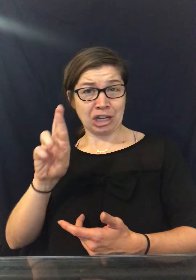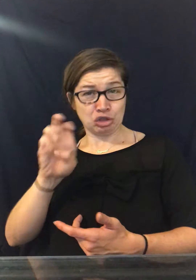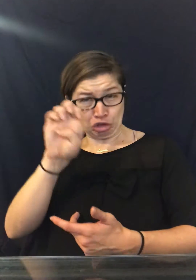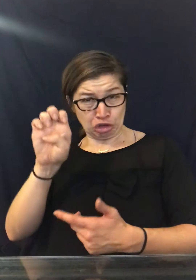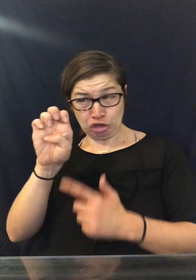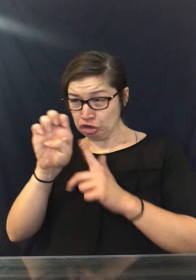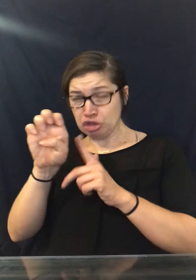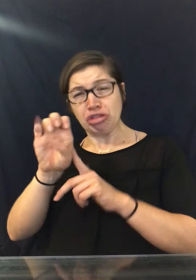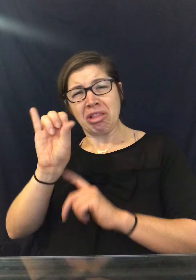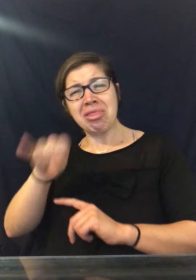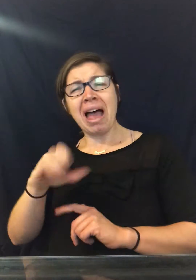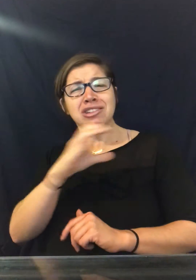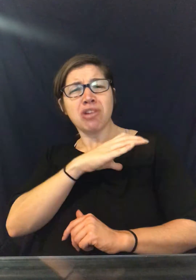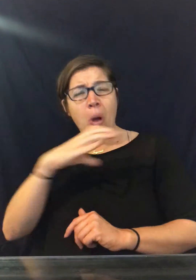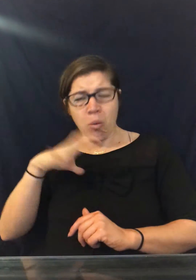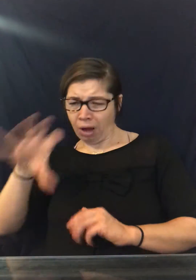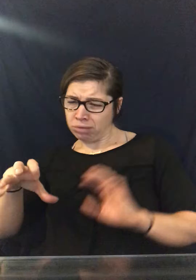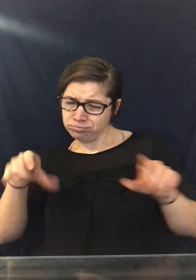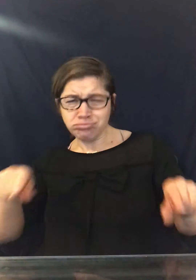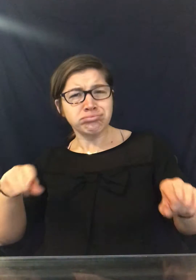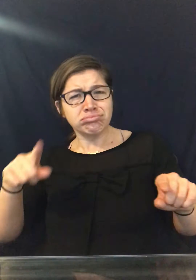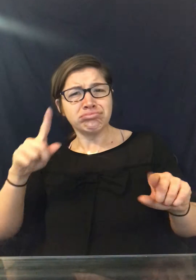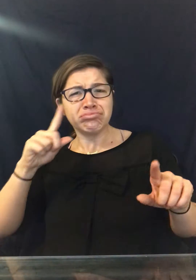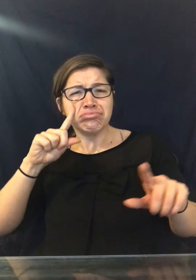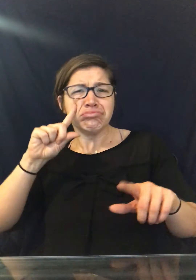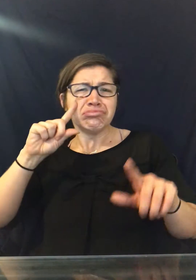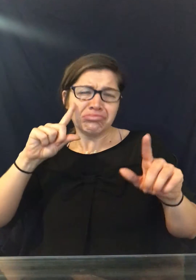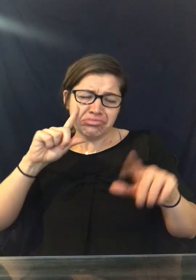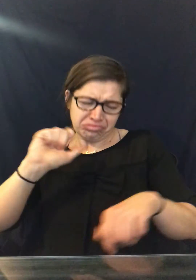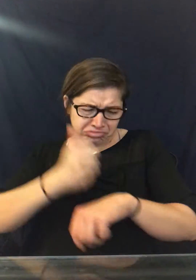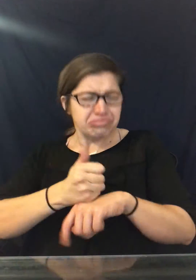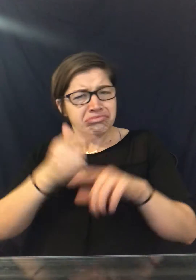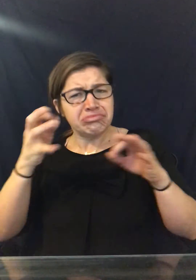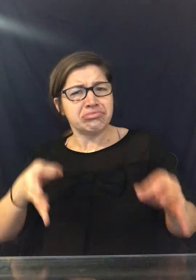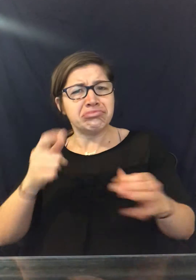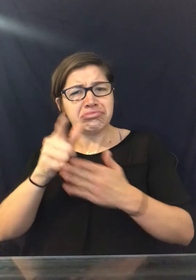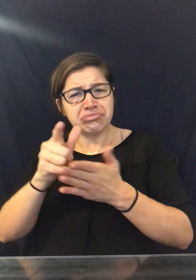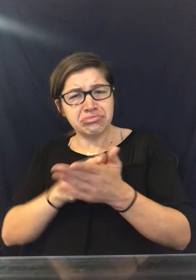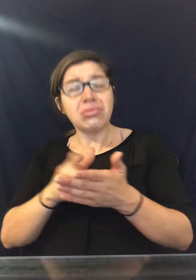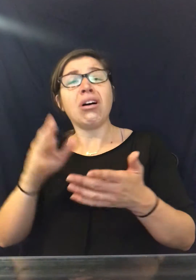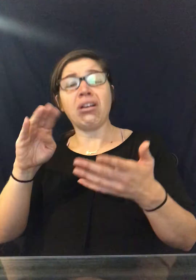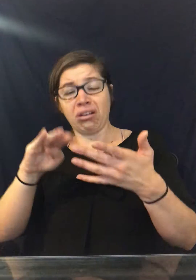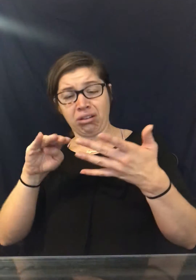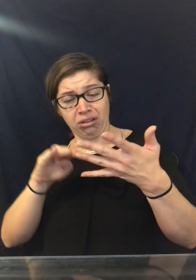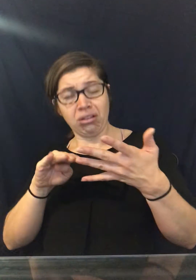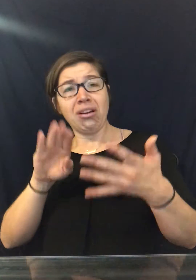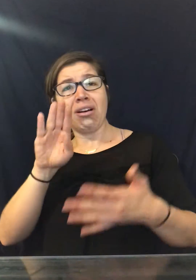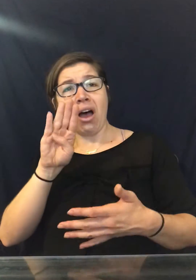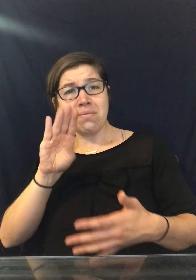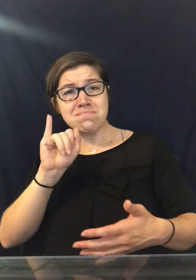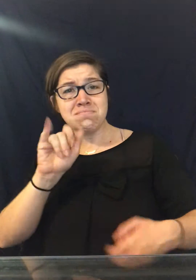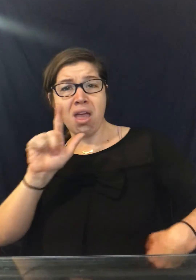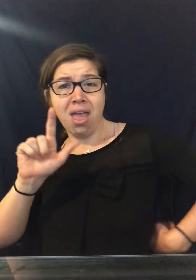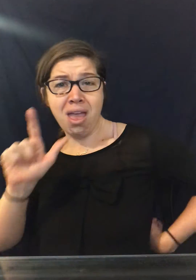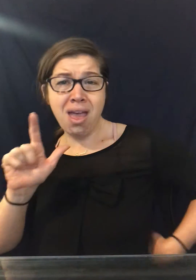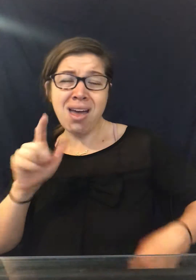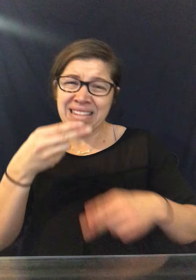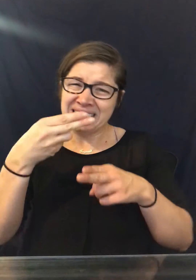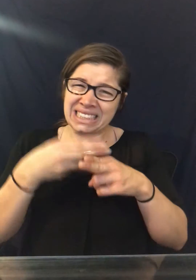The whole body as one. A bill is the name of a proposed law.